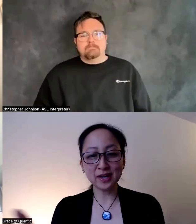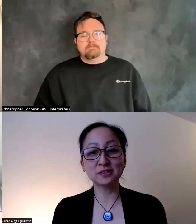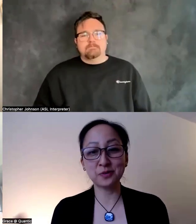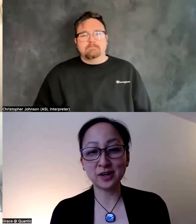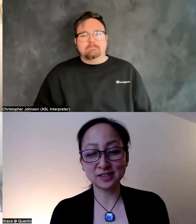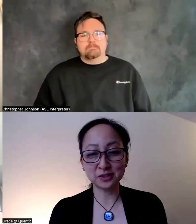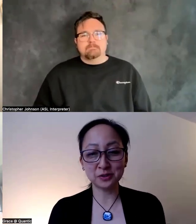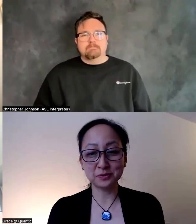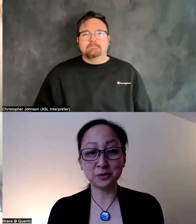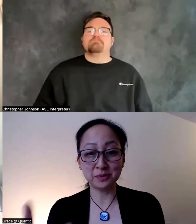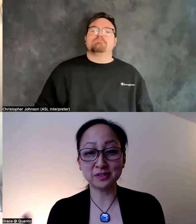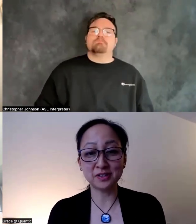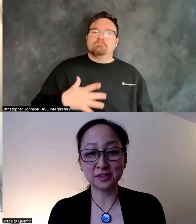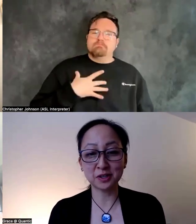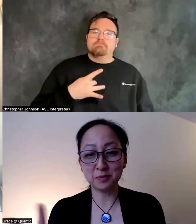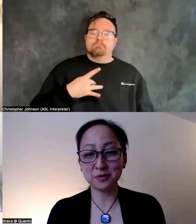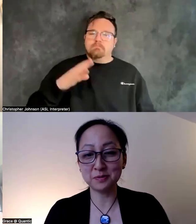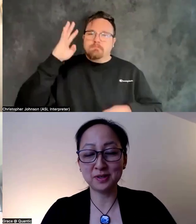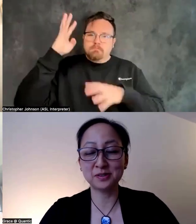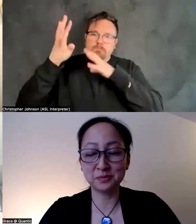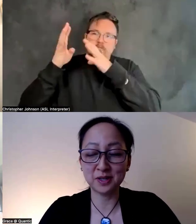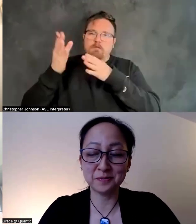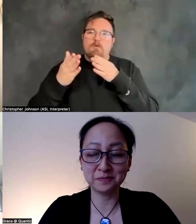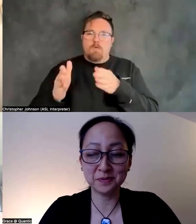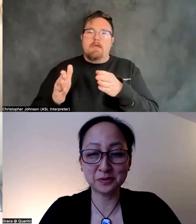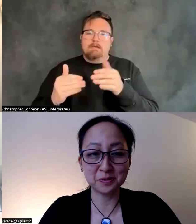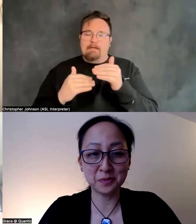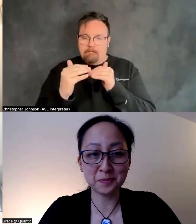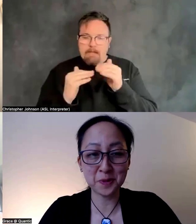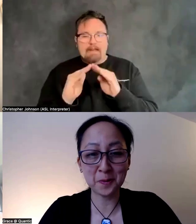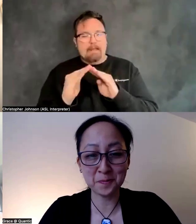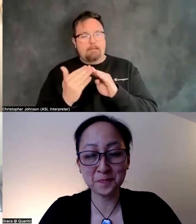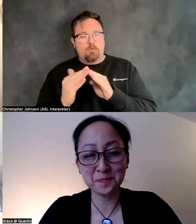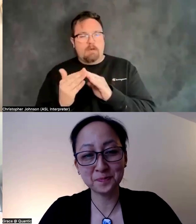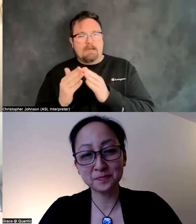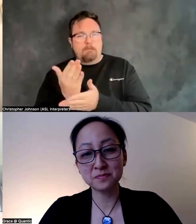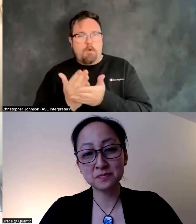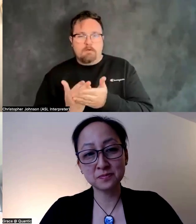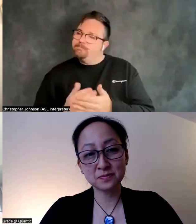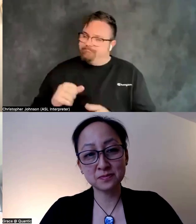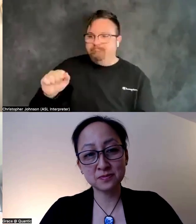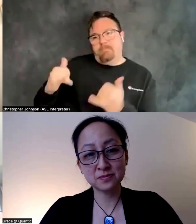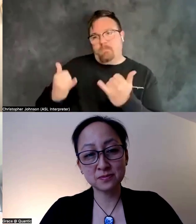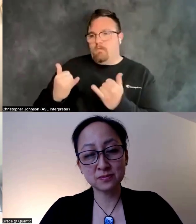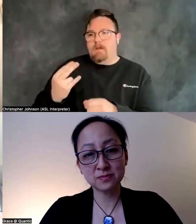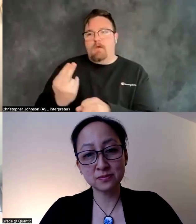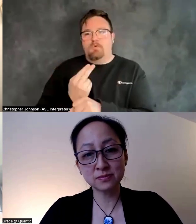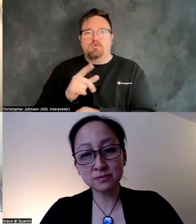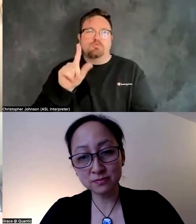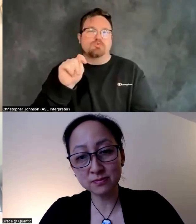Creating ways for it to build the community piece. Right now, we basically just use Twitter as